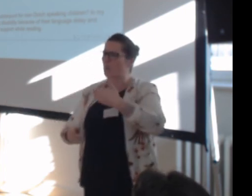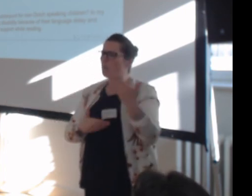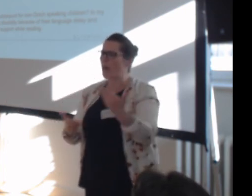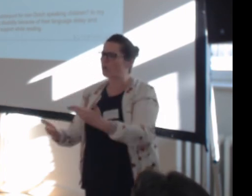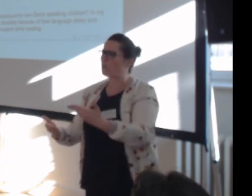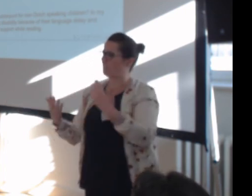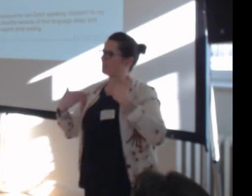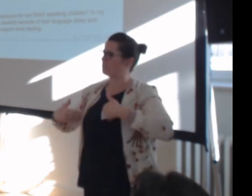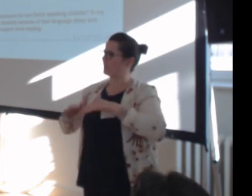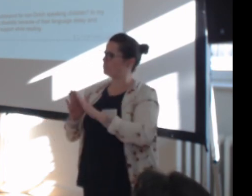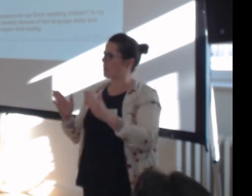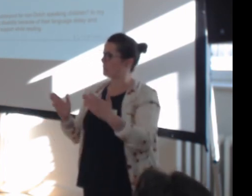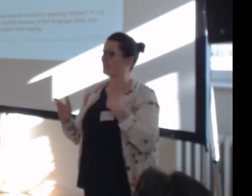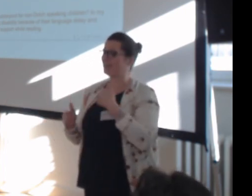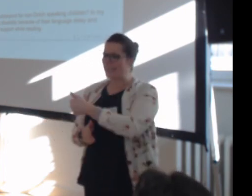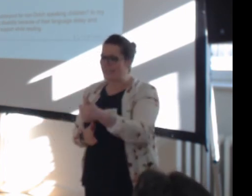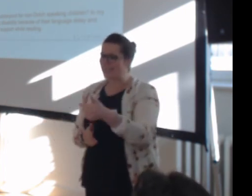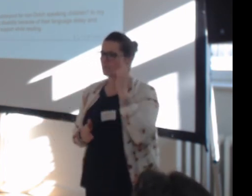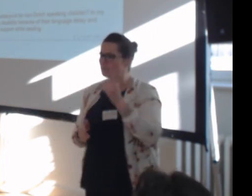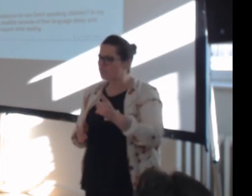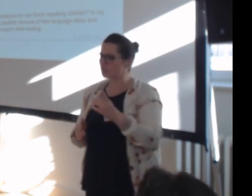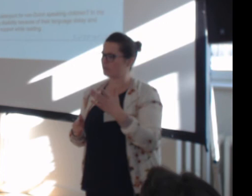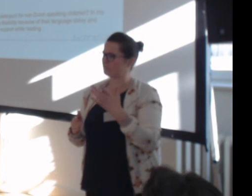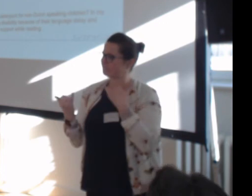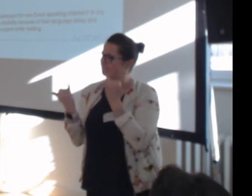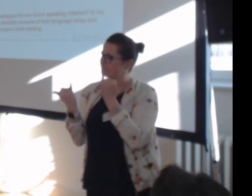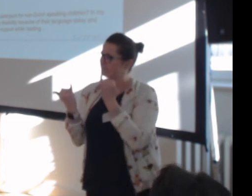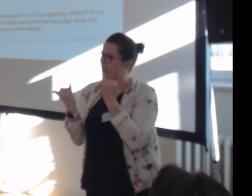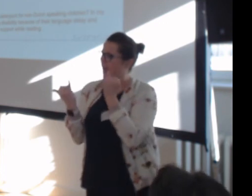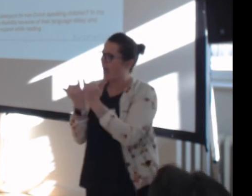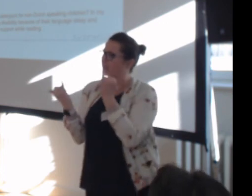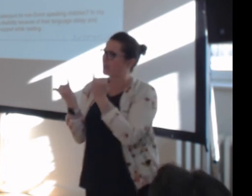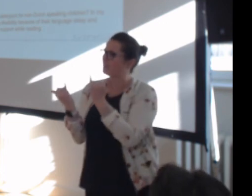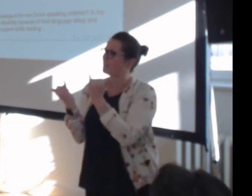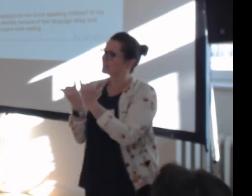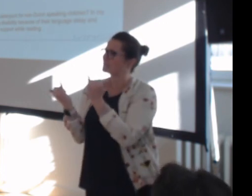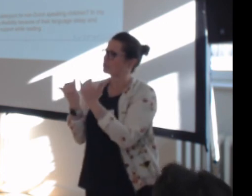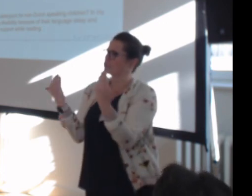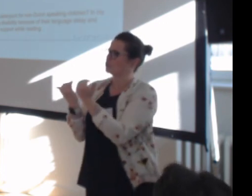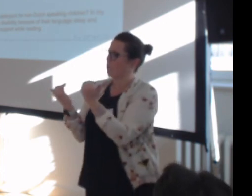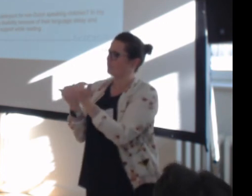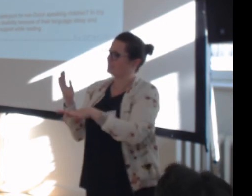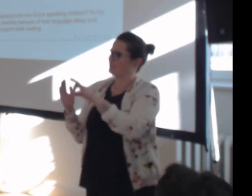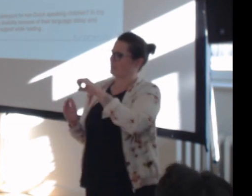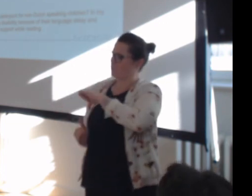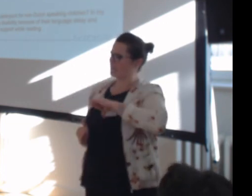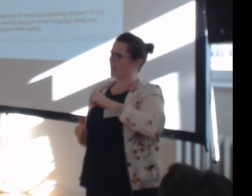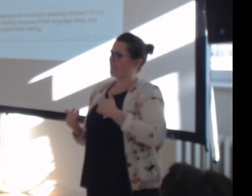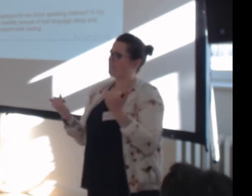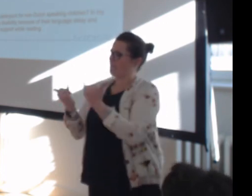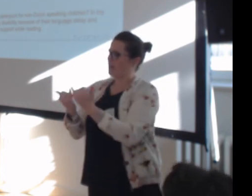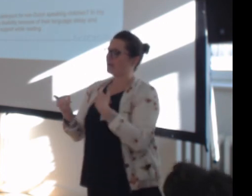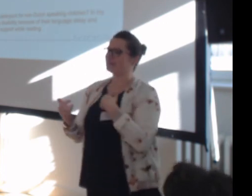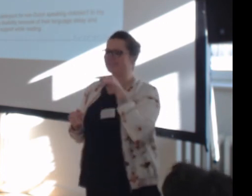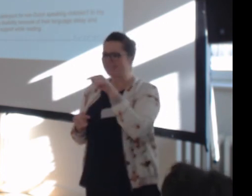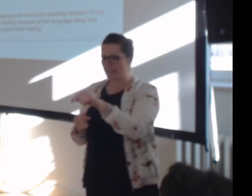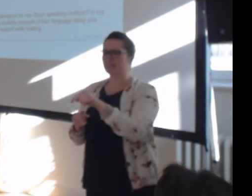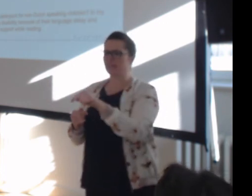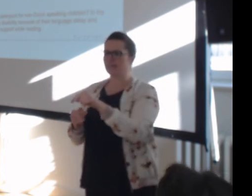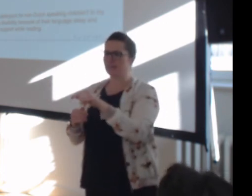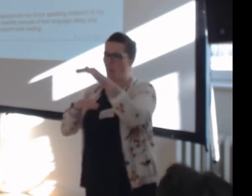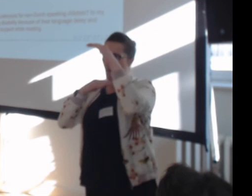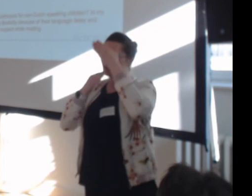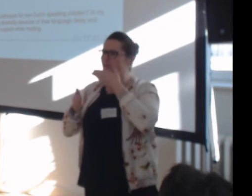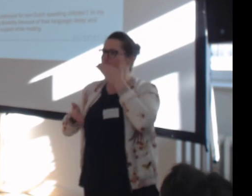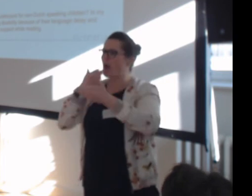in the public library, that everyone finds a customized library service for him or her? Those are the main